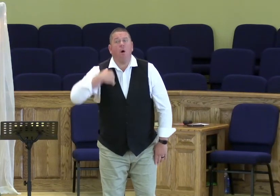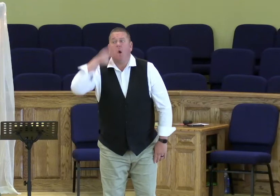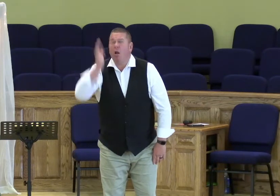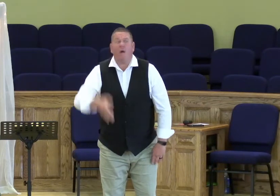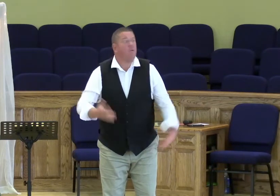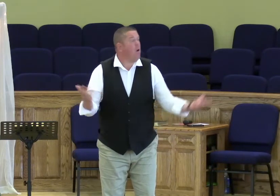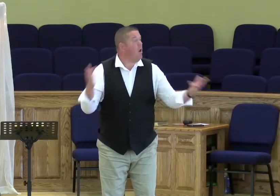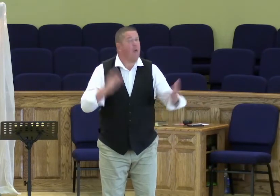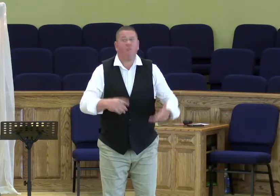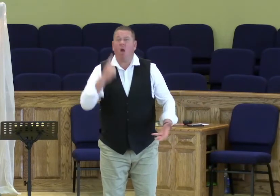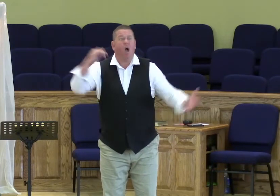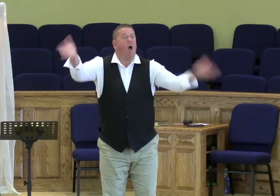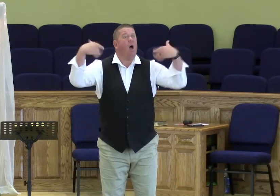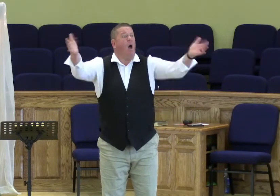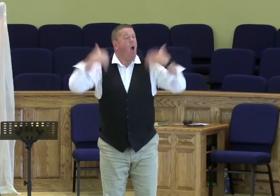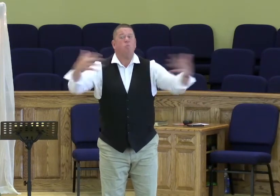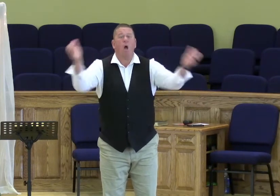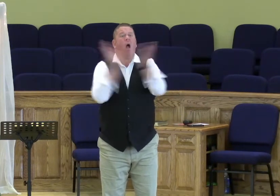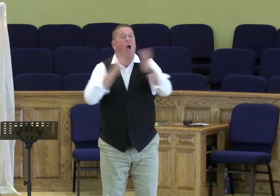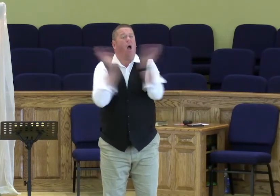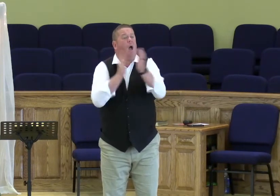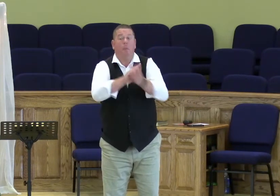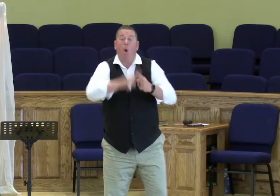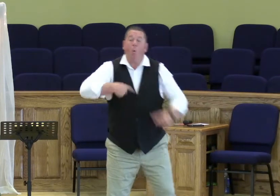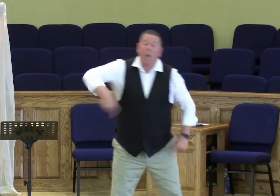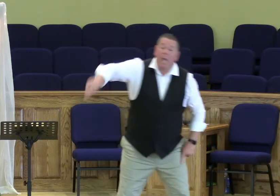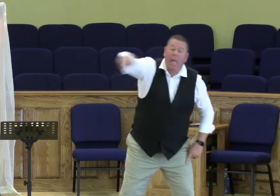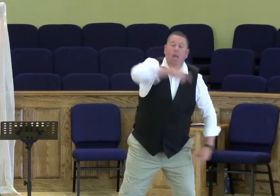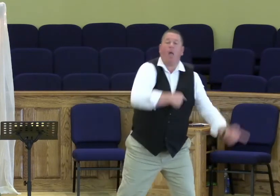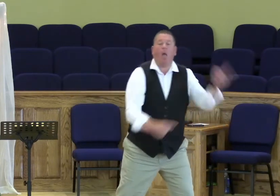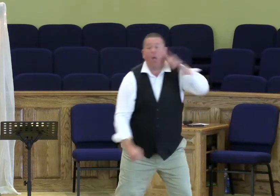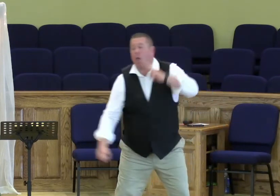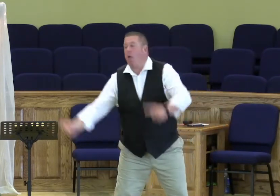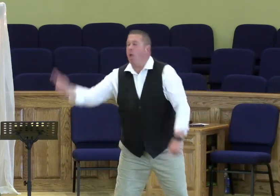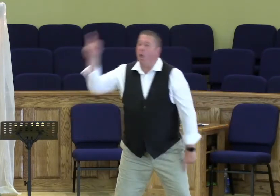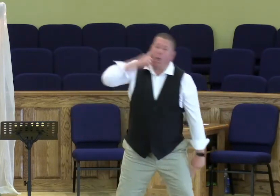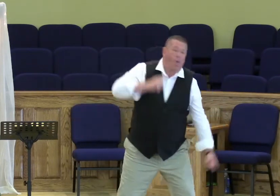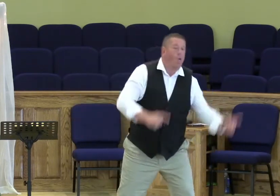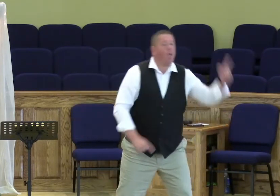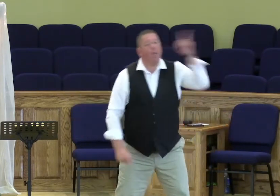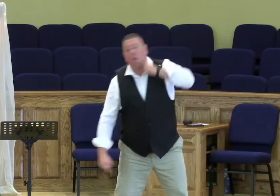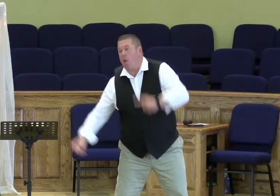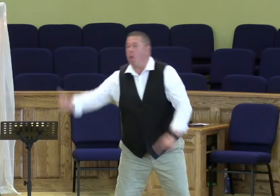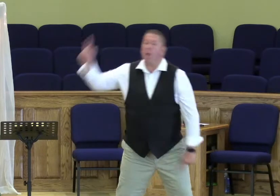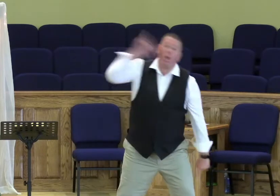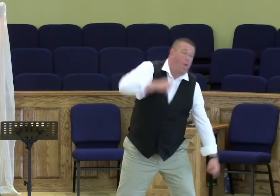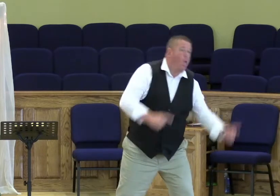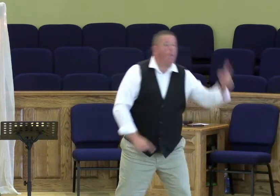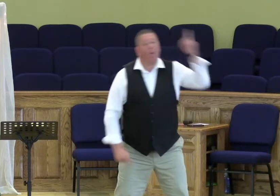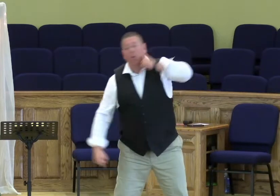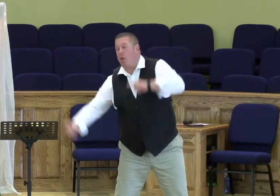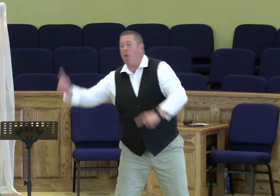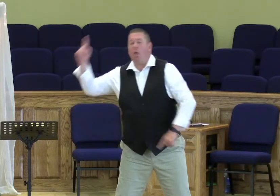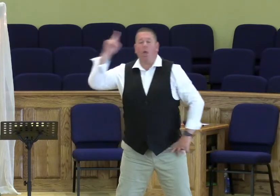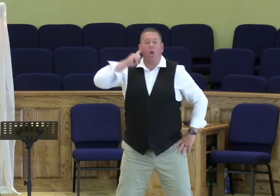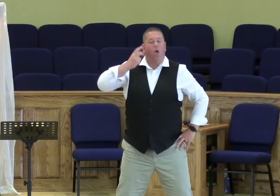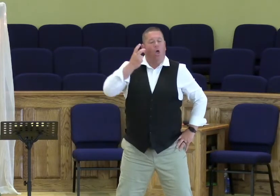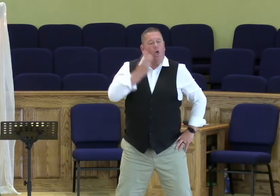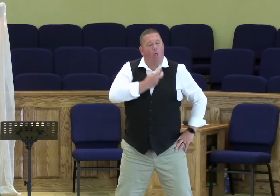heard this before. What? I want to hear about this. And we hear it, and we hear it, and we hear it, and we hear it, and we hear it, and